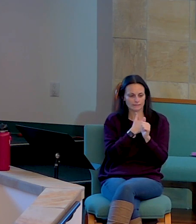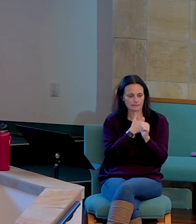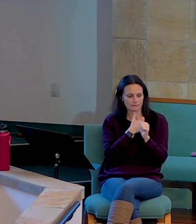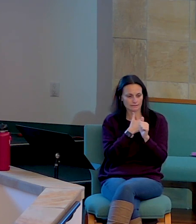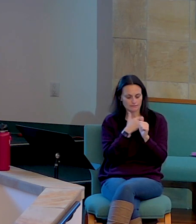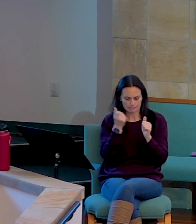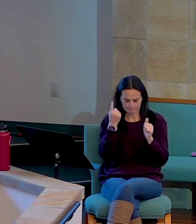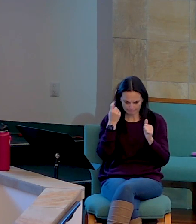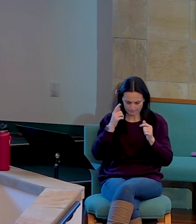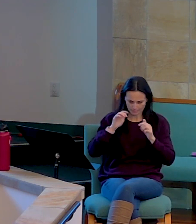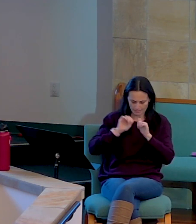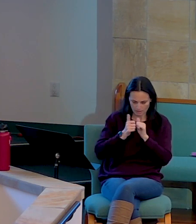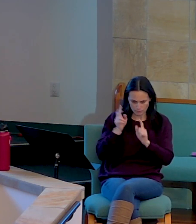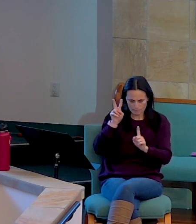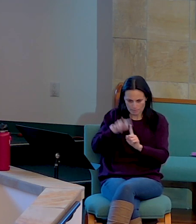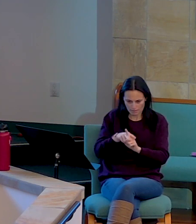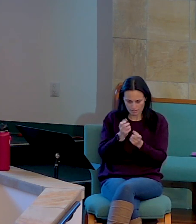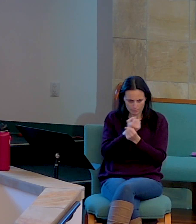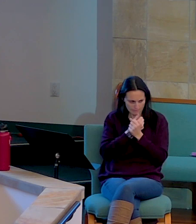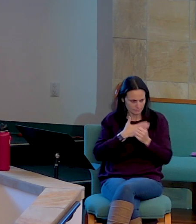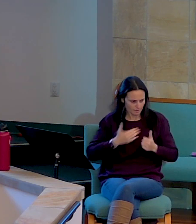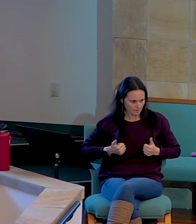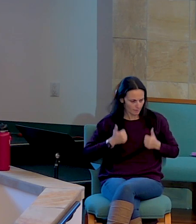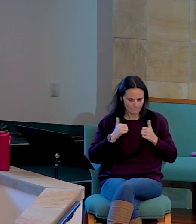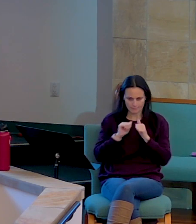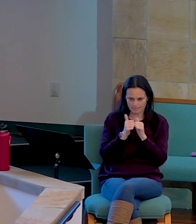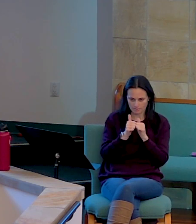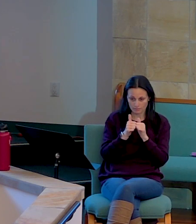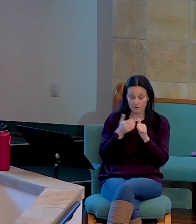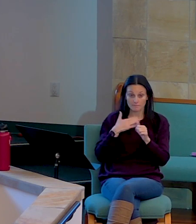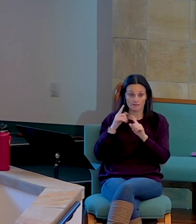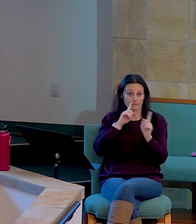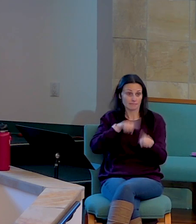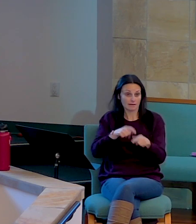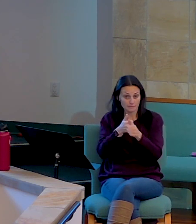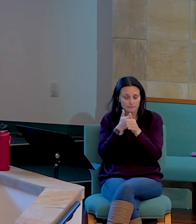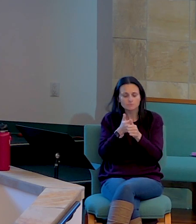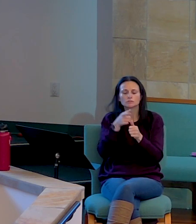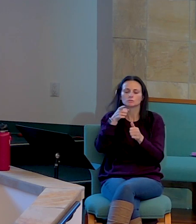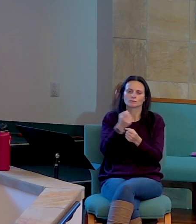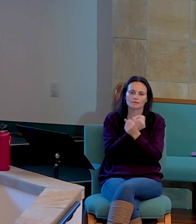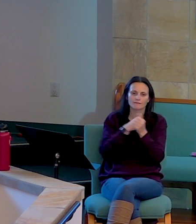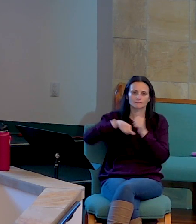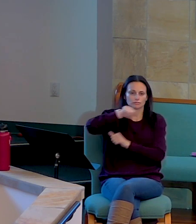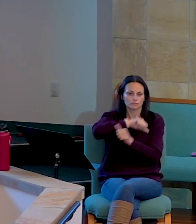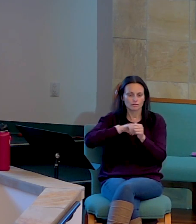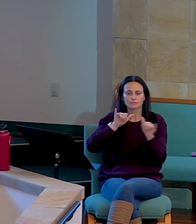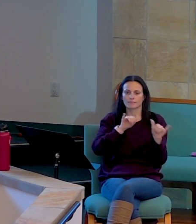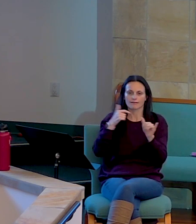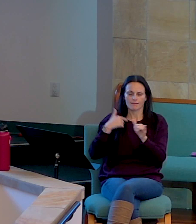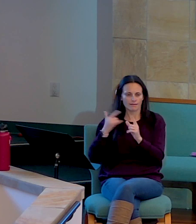to apply love to life. This is my commandment, that you love one another as I have loved